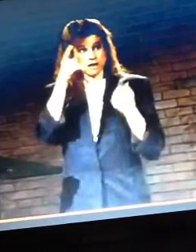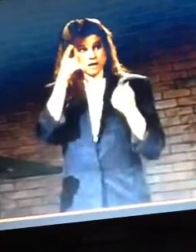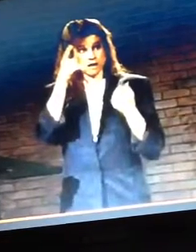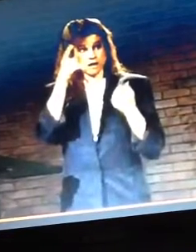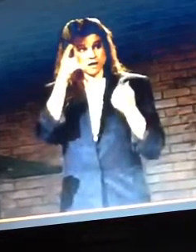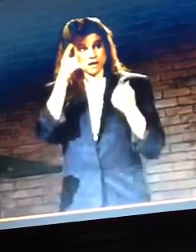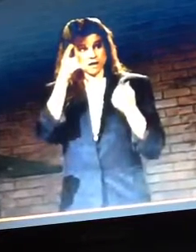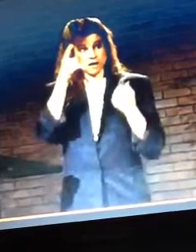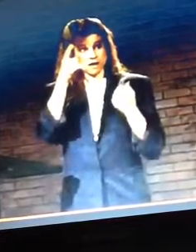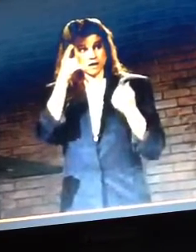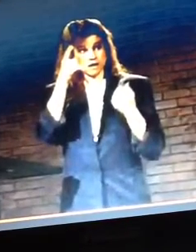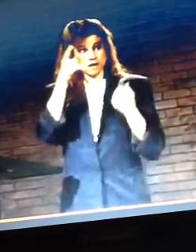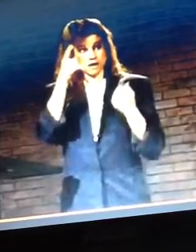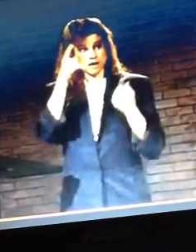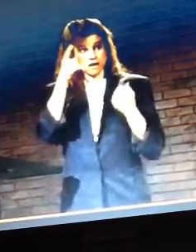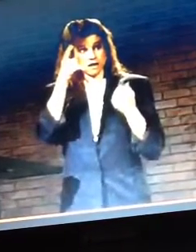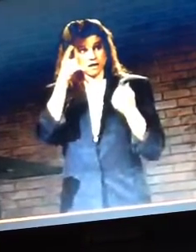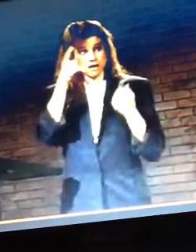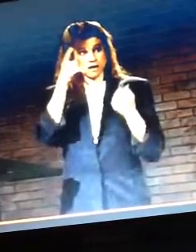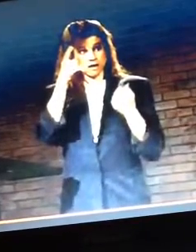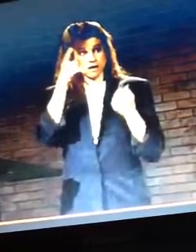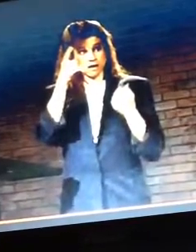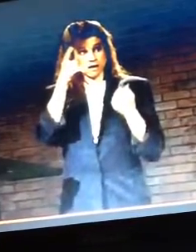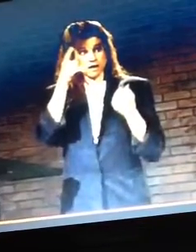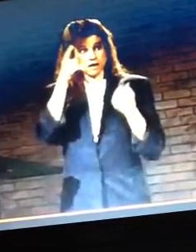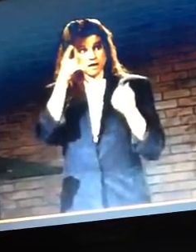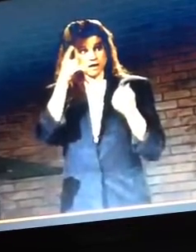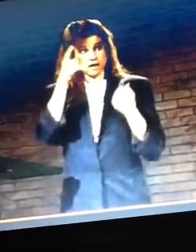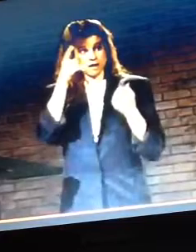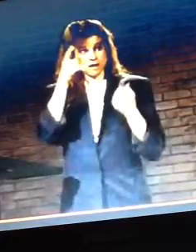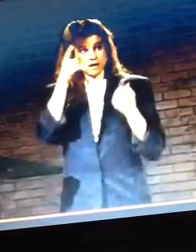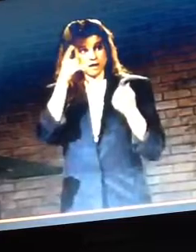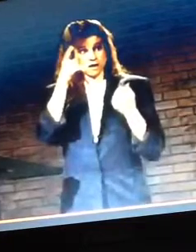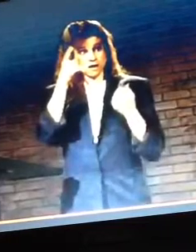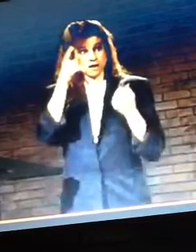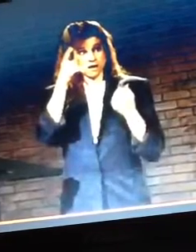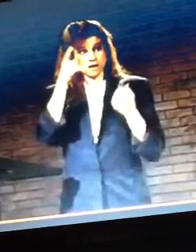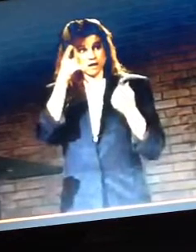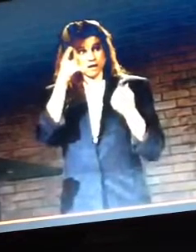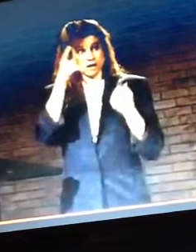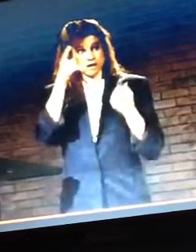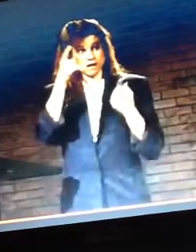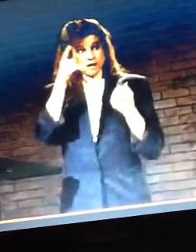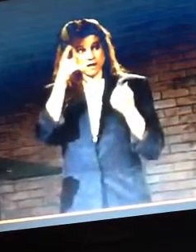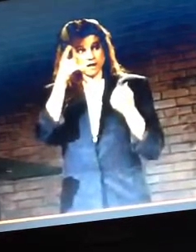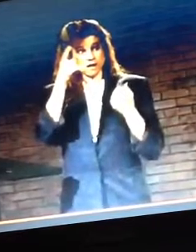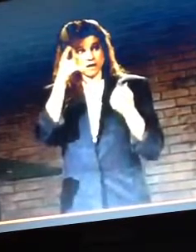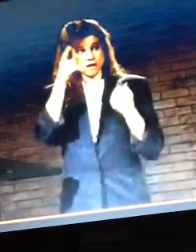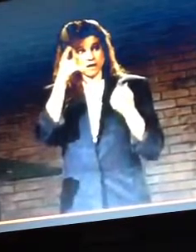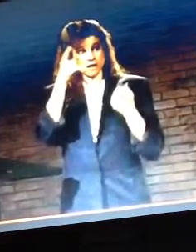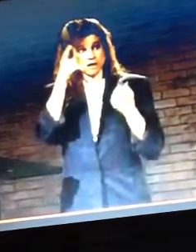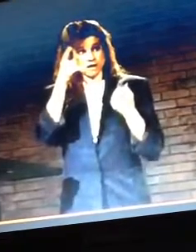What happens in Iowa City and rural farm areas? Do they follow the bylaws? Do they have certificates out